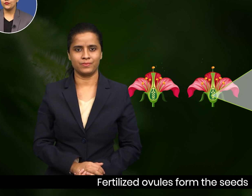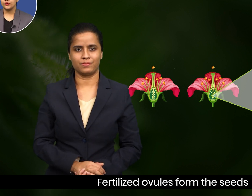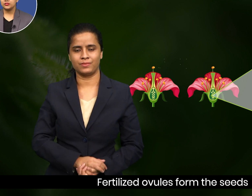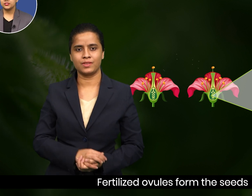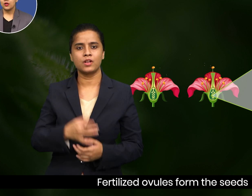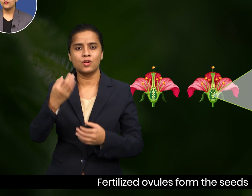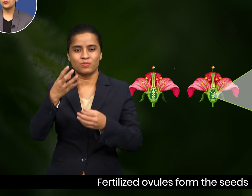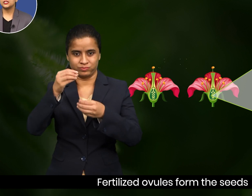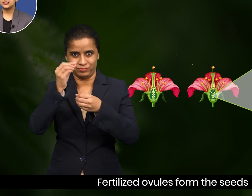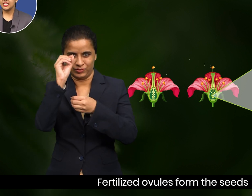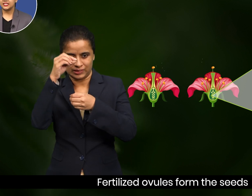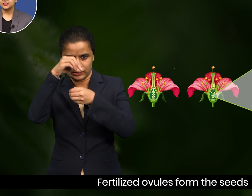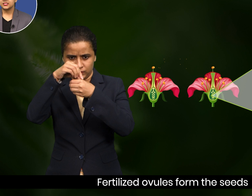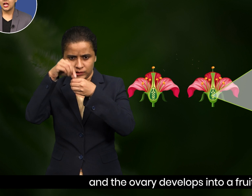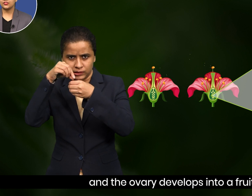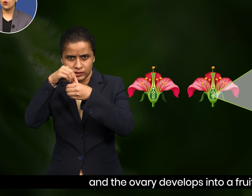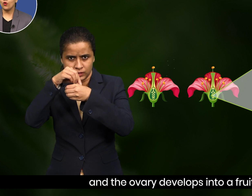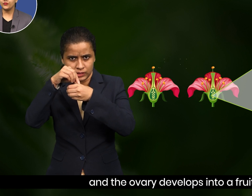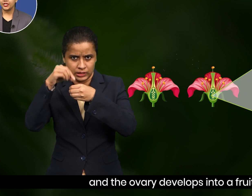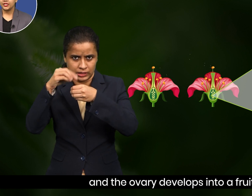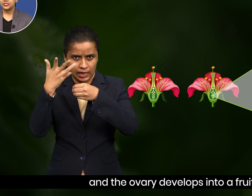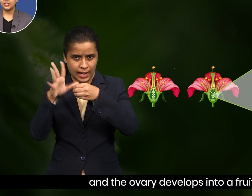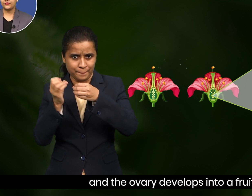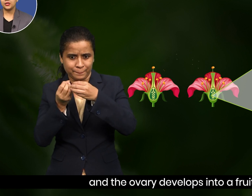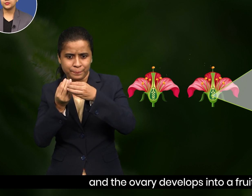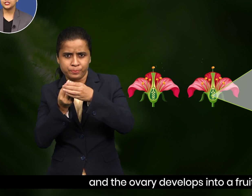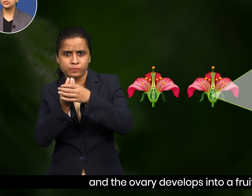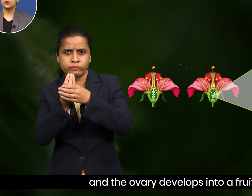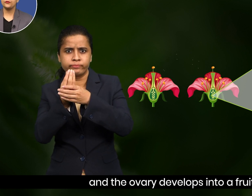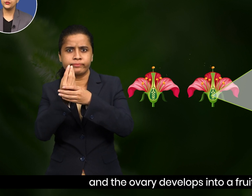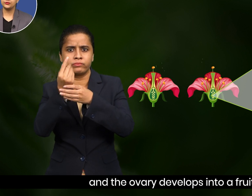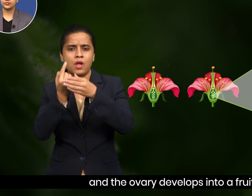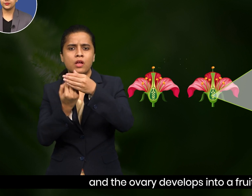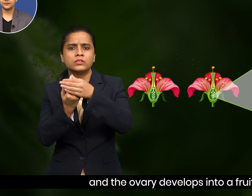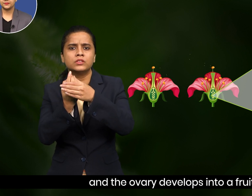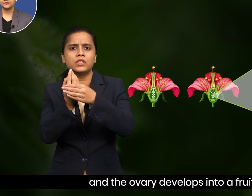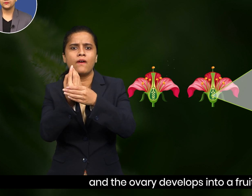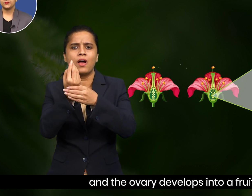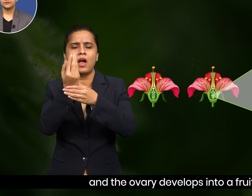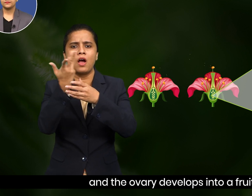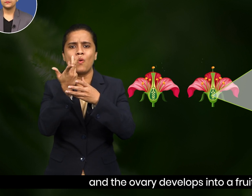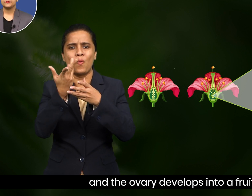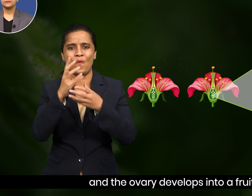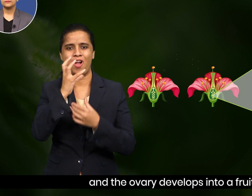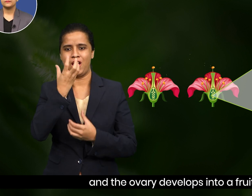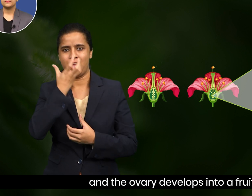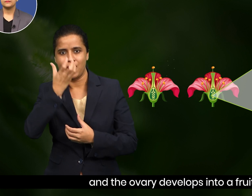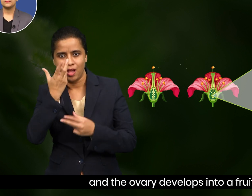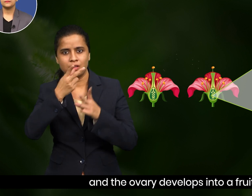Fertilized ovules from the seeds and the ovary develops into a fruit.